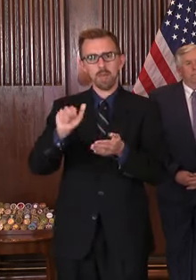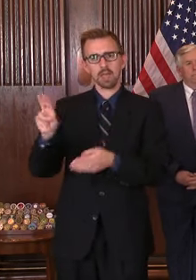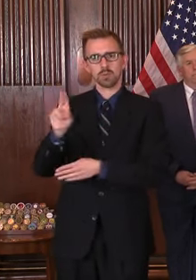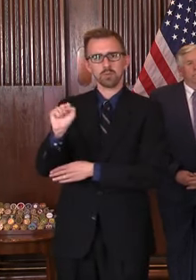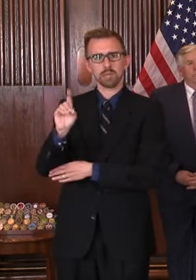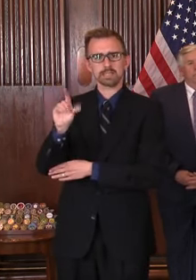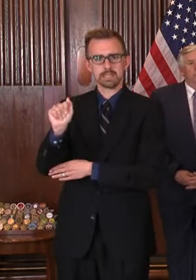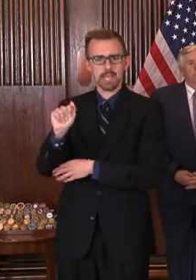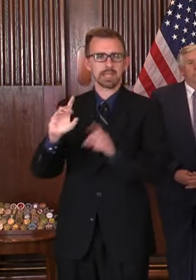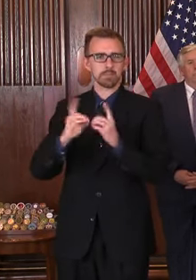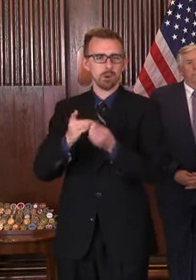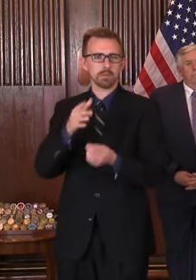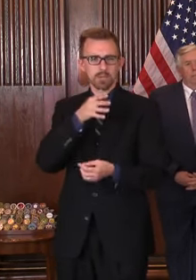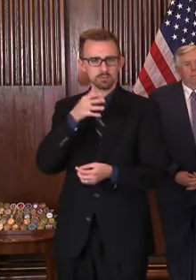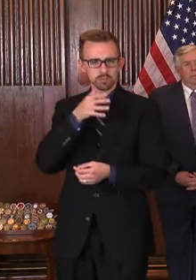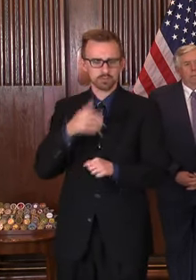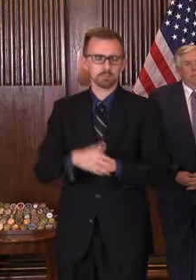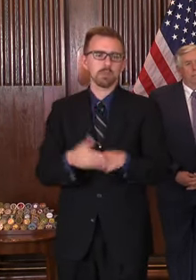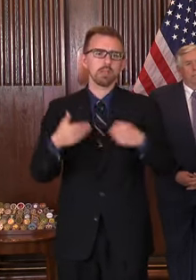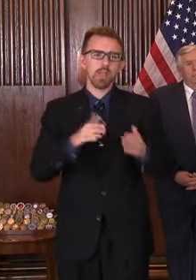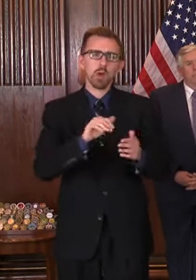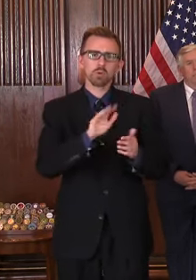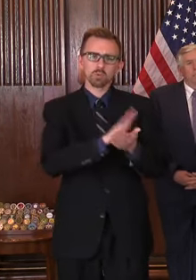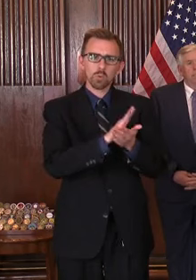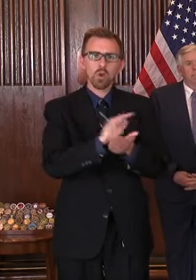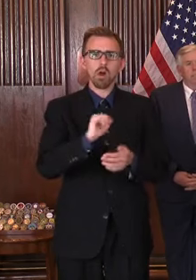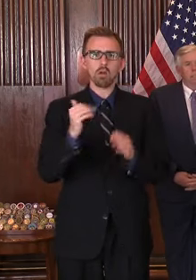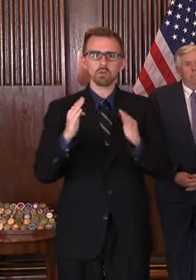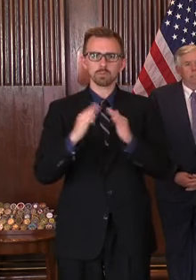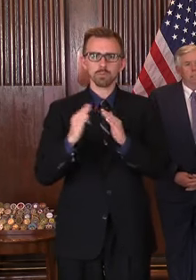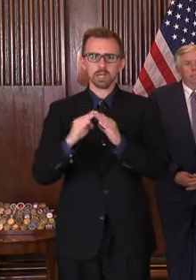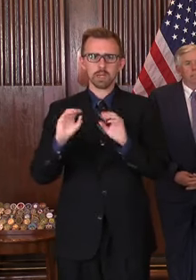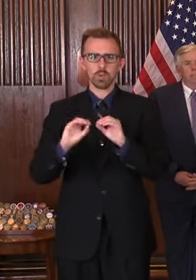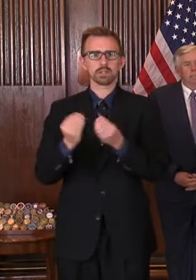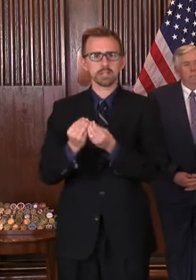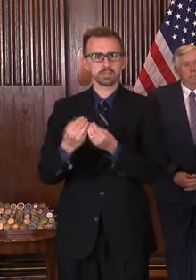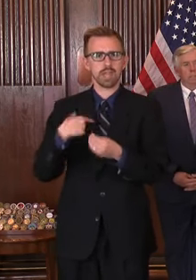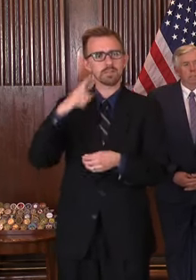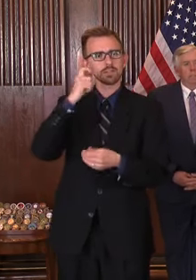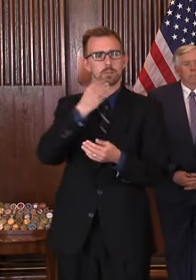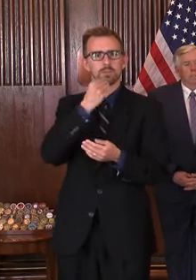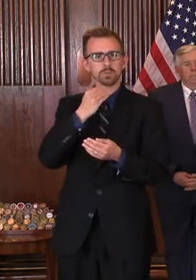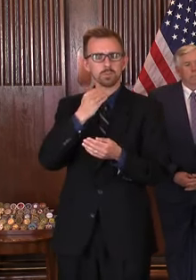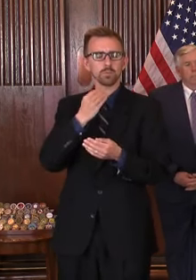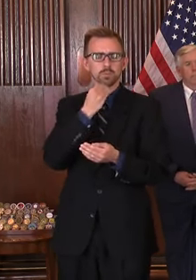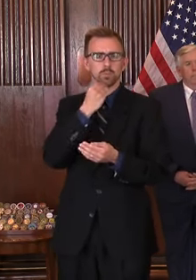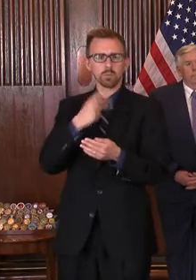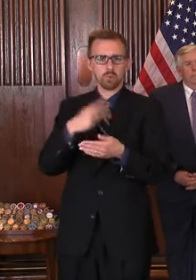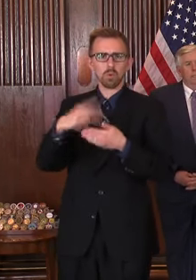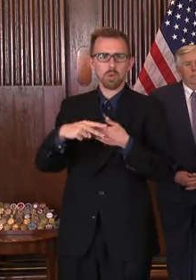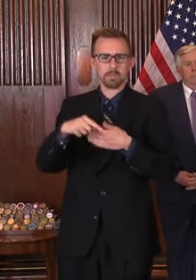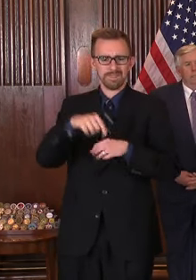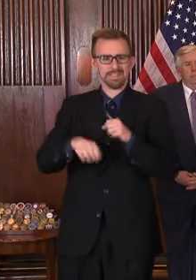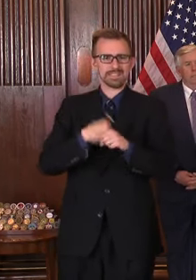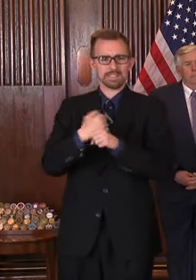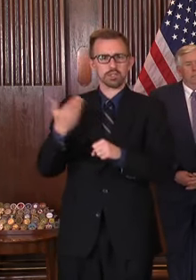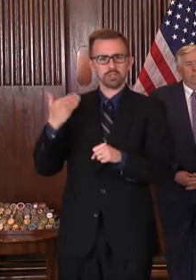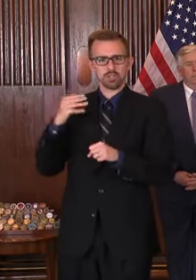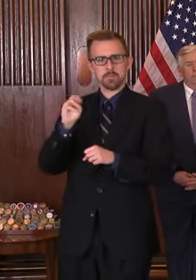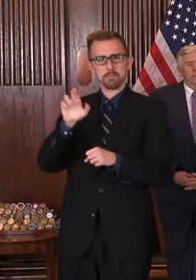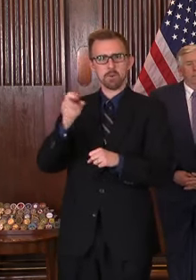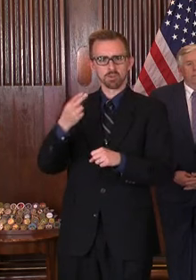Agriculture to allow schools and other community organizations to begin operating the Summer Food Service Program earlier this year, in